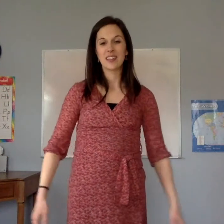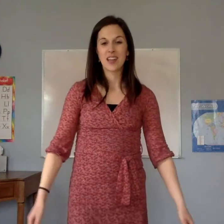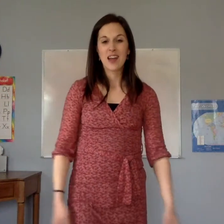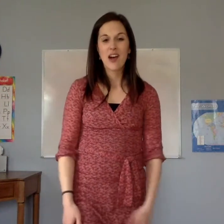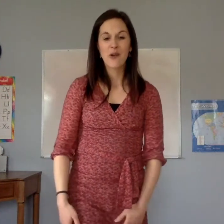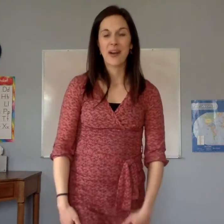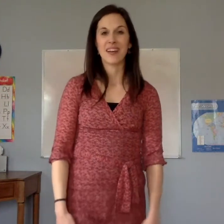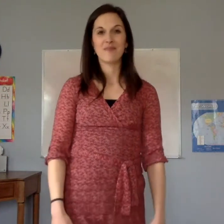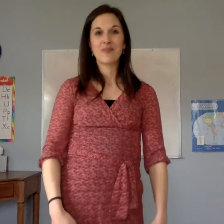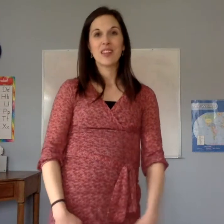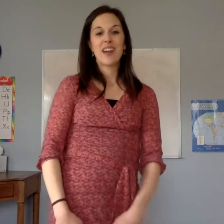Okay,